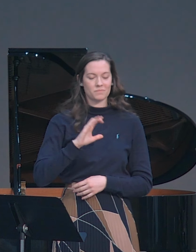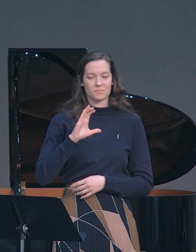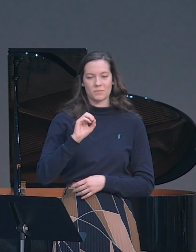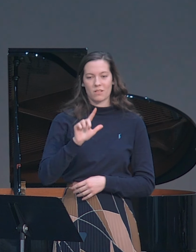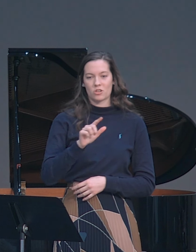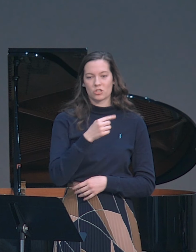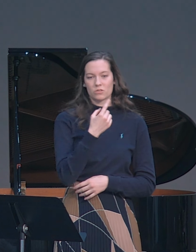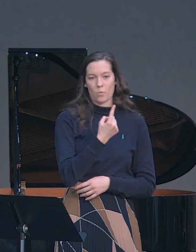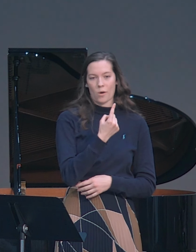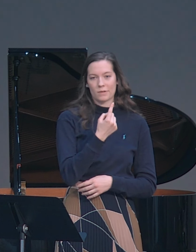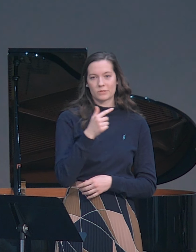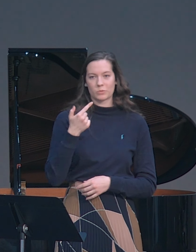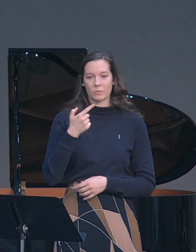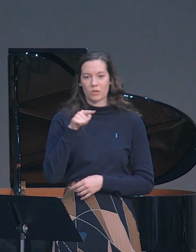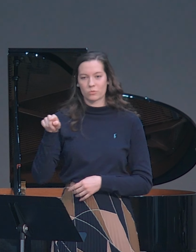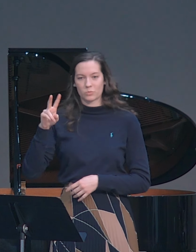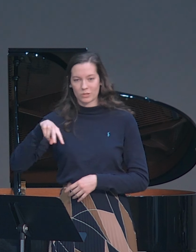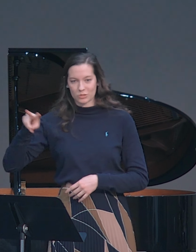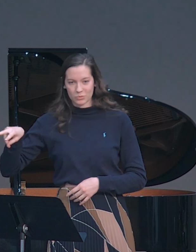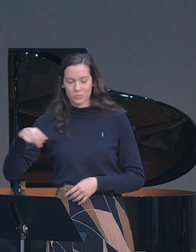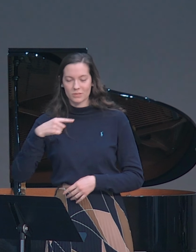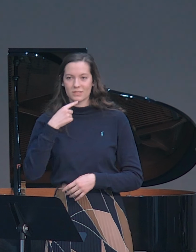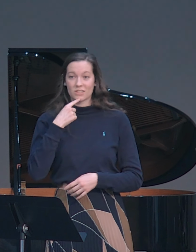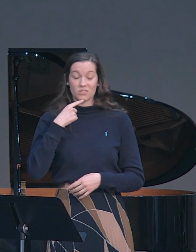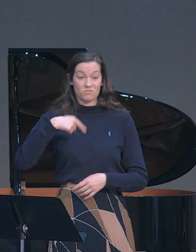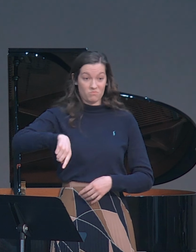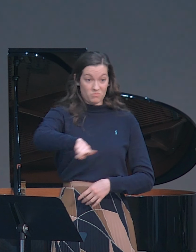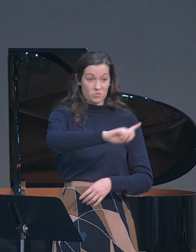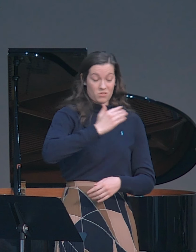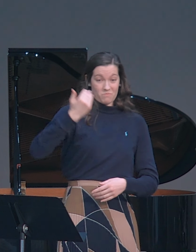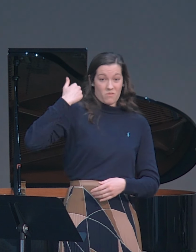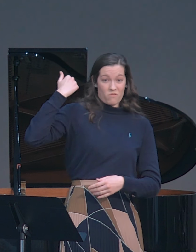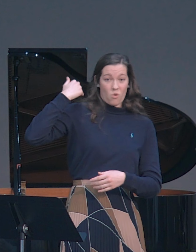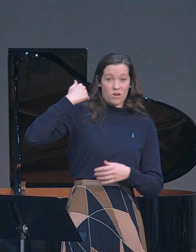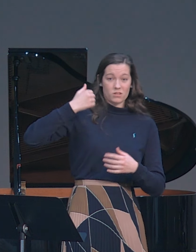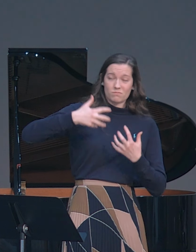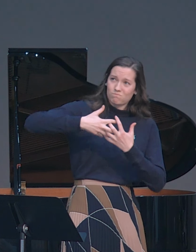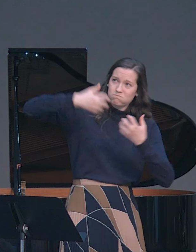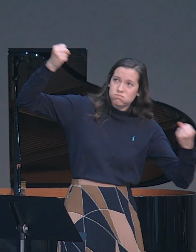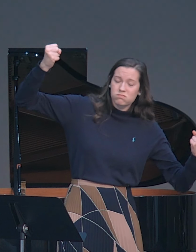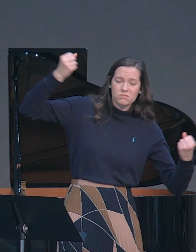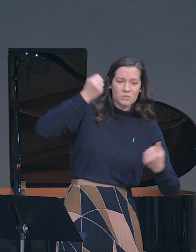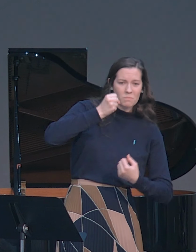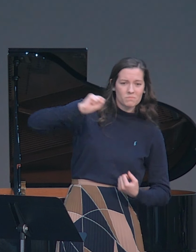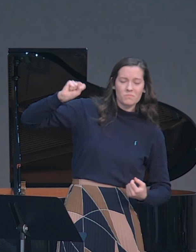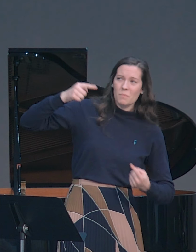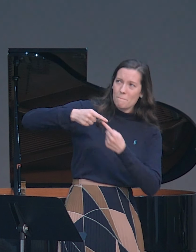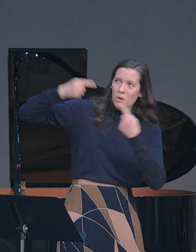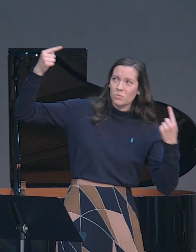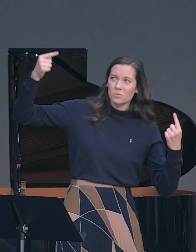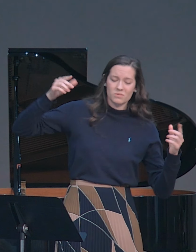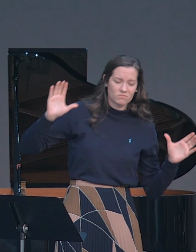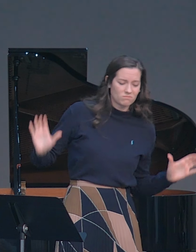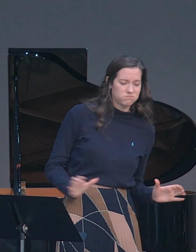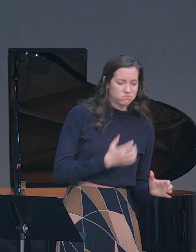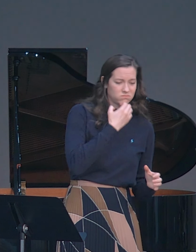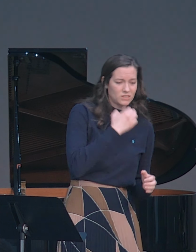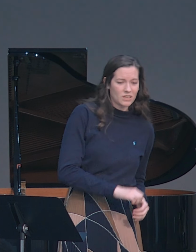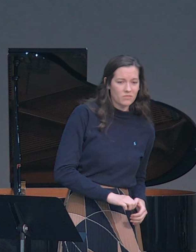Colossians 1:21-22 says this: "And you who were once alienated and hostile in mind, doing evil deeds,